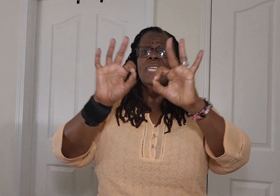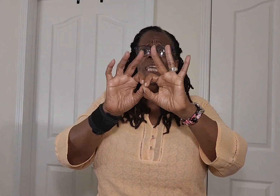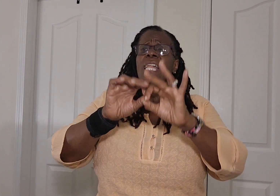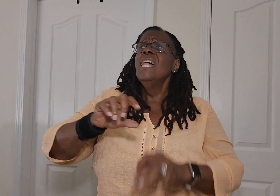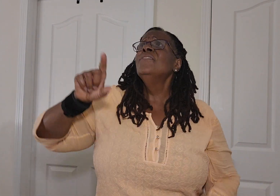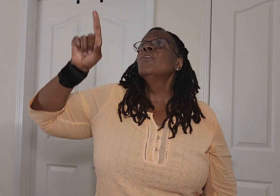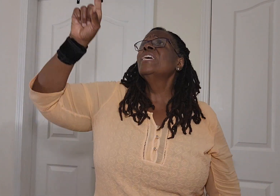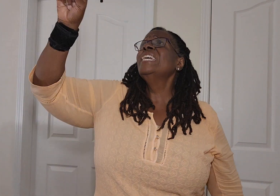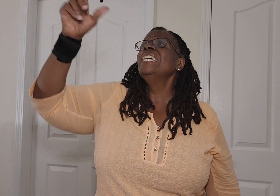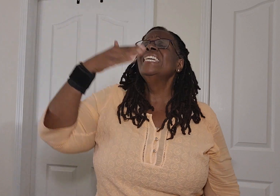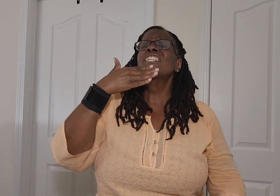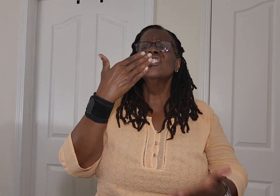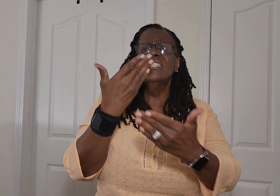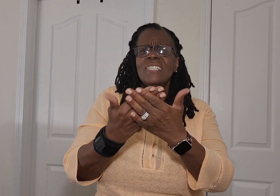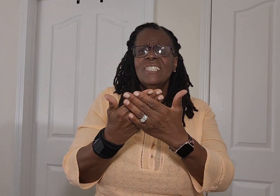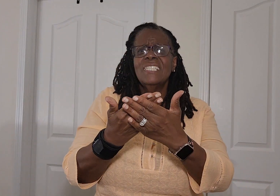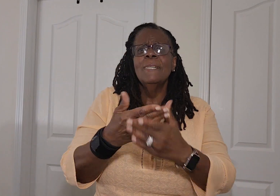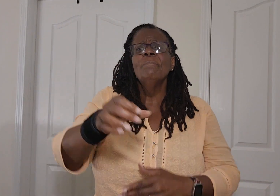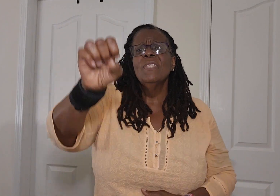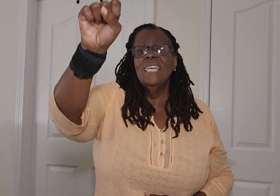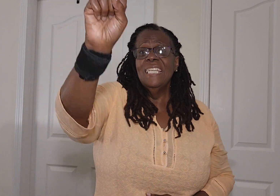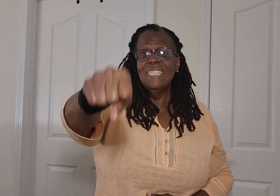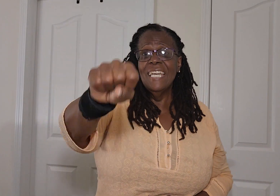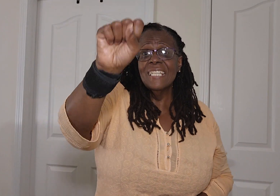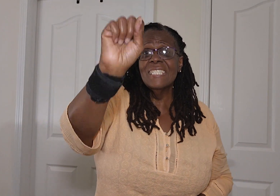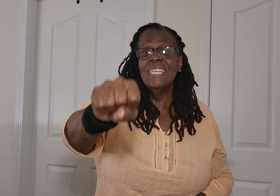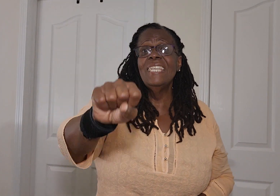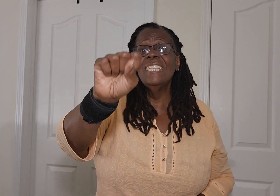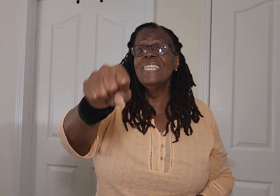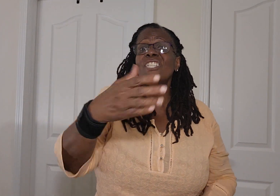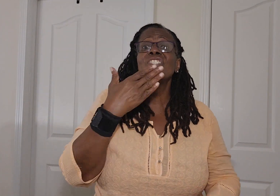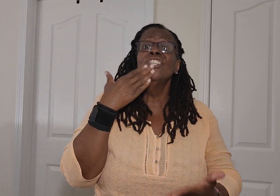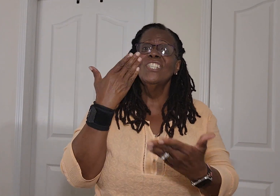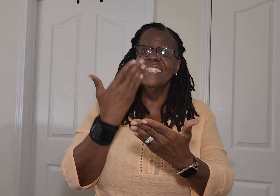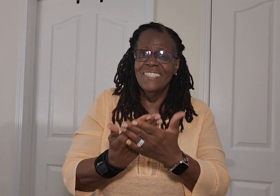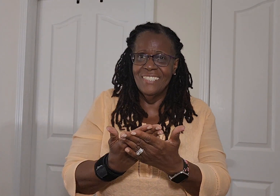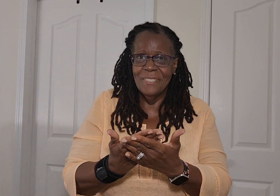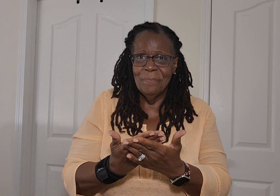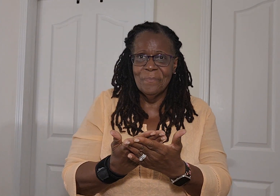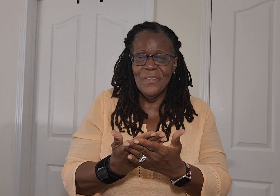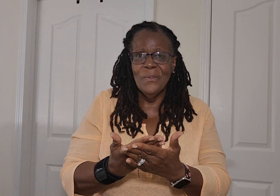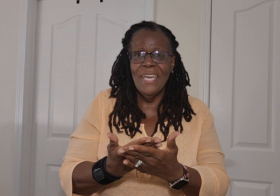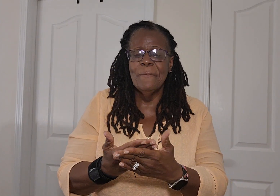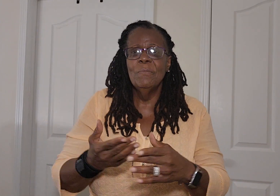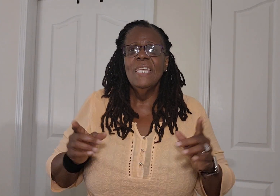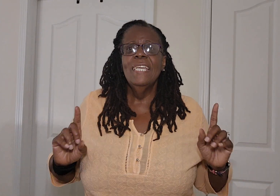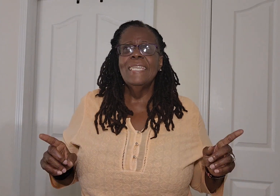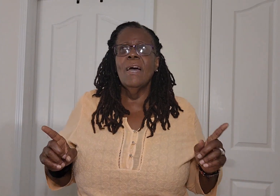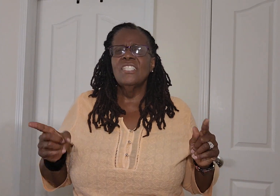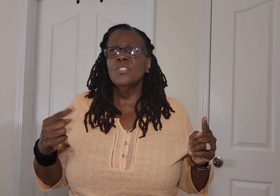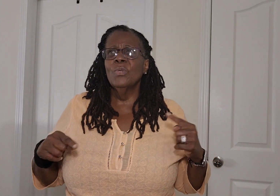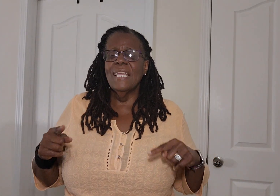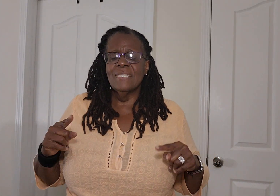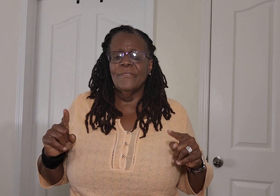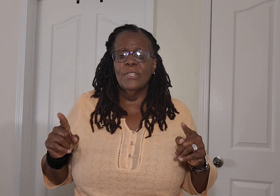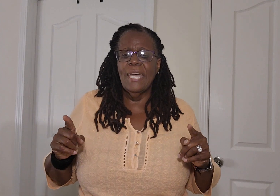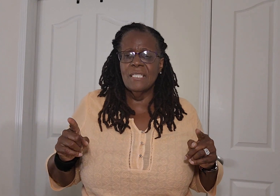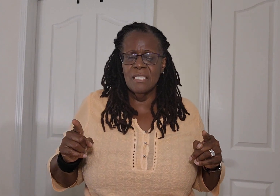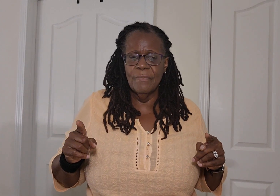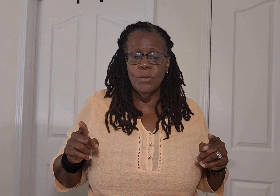worthy, for he is good. Yes, he is good, okay? Now, I just realized I forgot something.